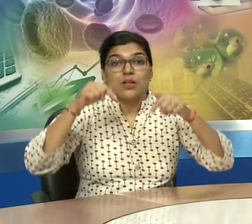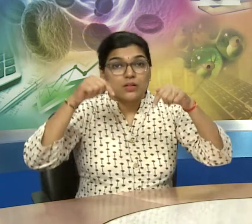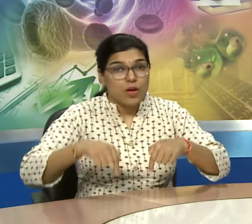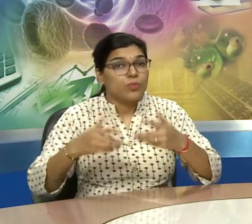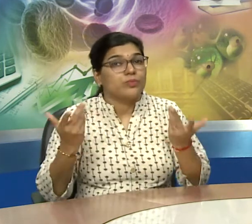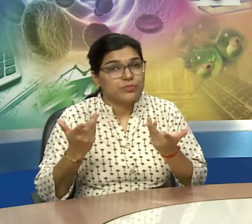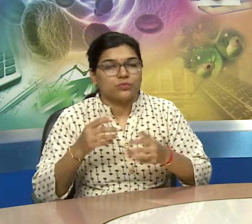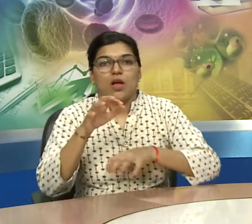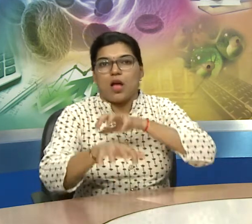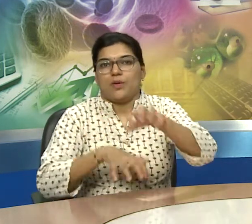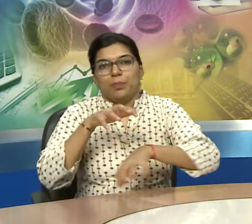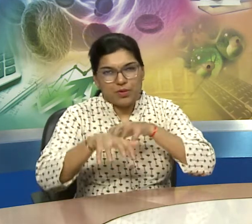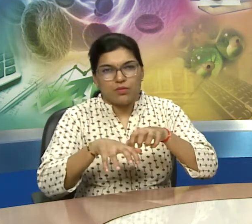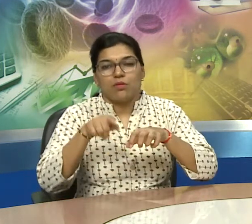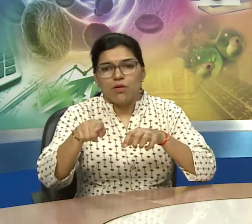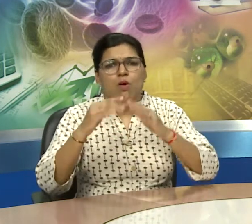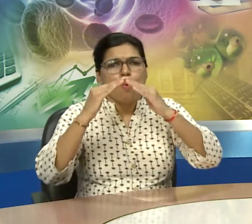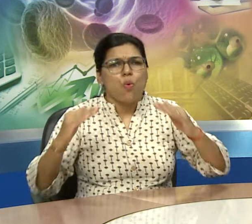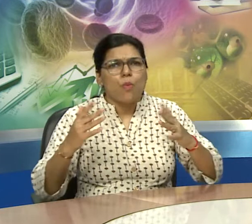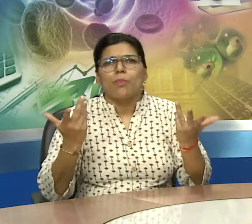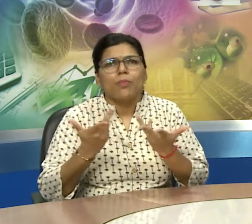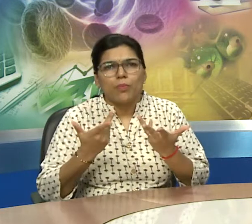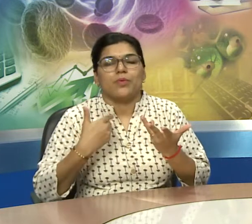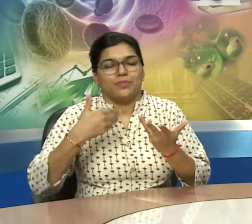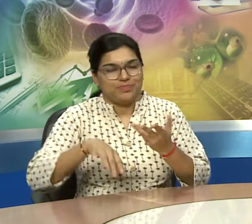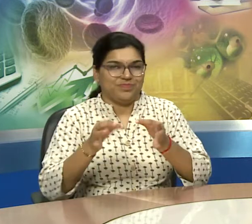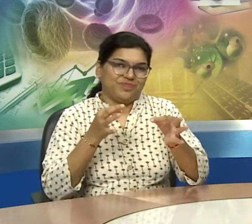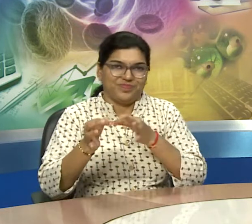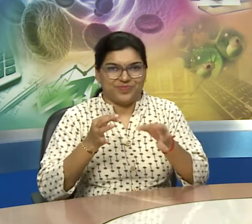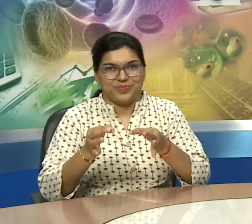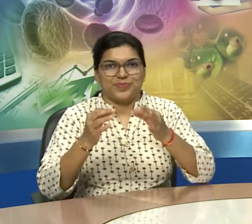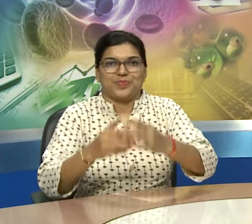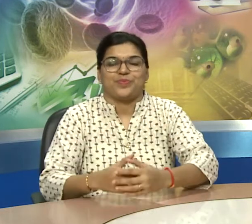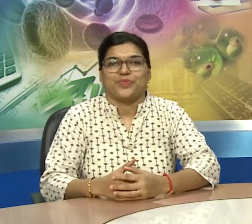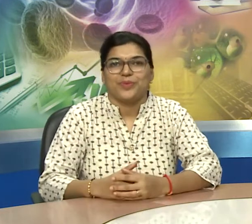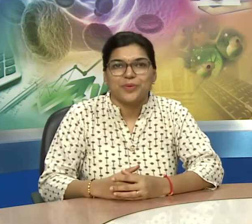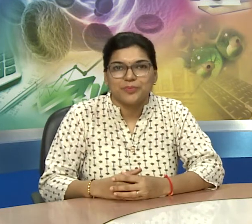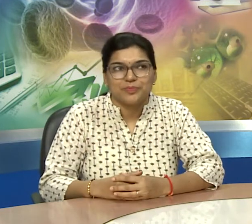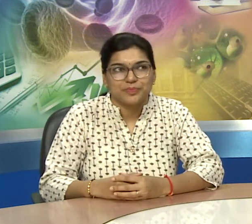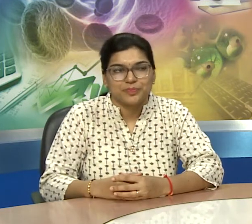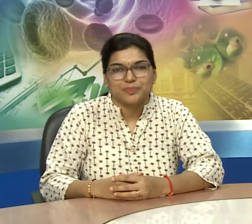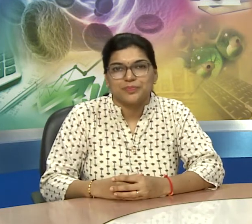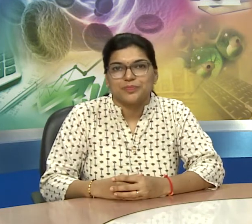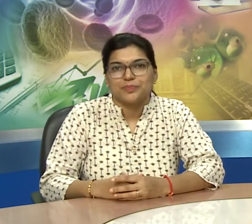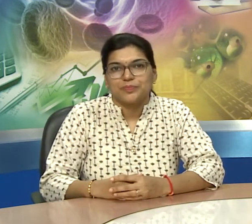Now we have understood about the agriculture. Now in this slide, which is on screen, we will understand the domestication of